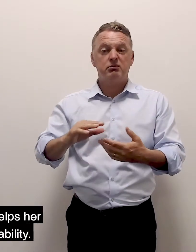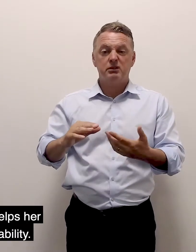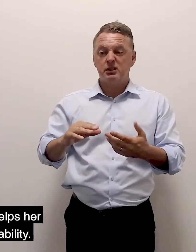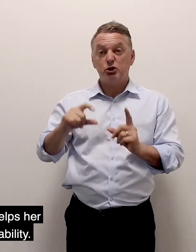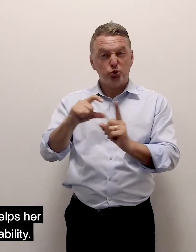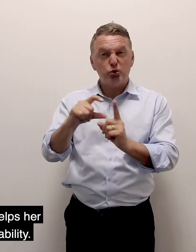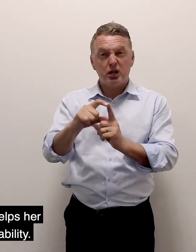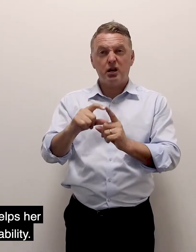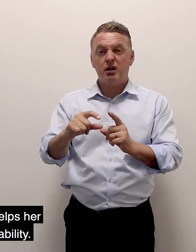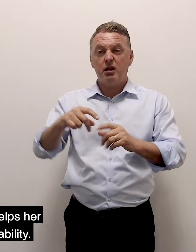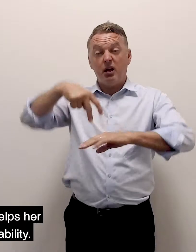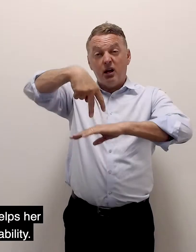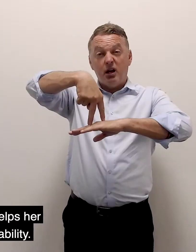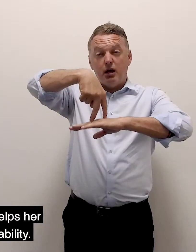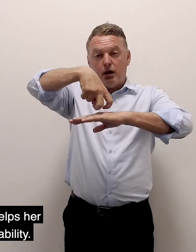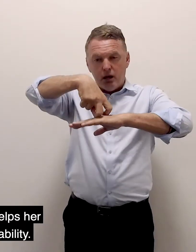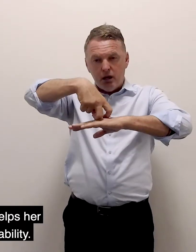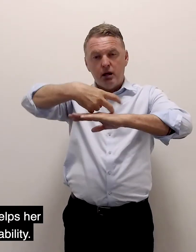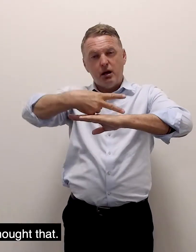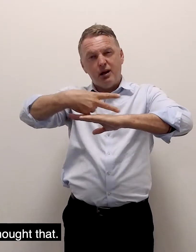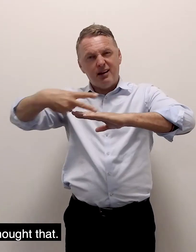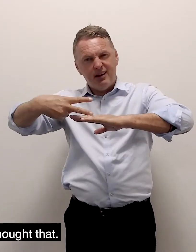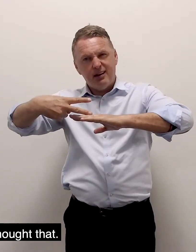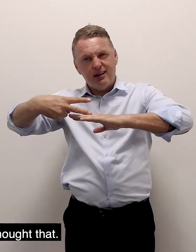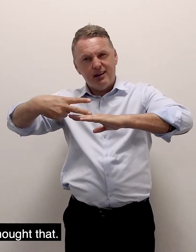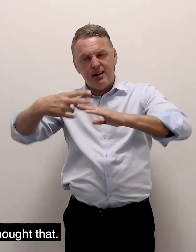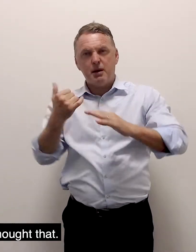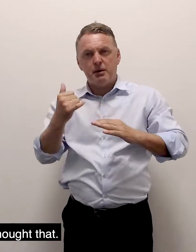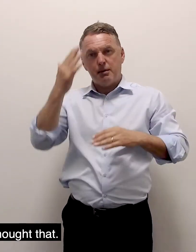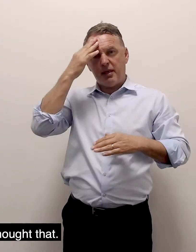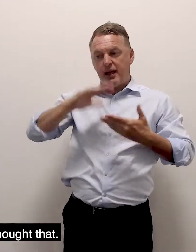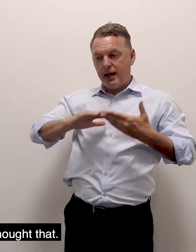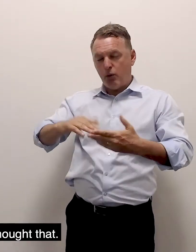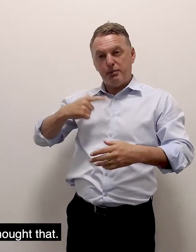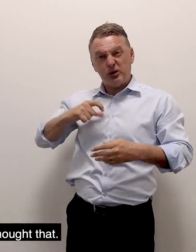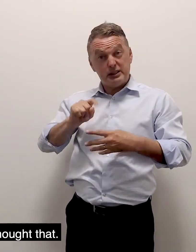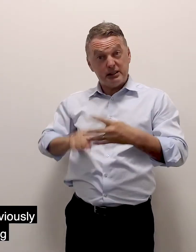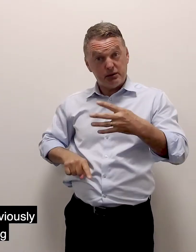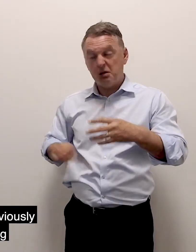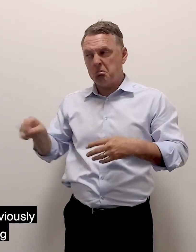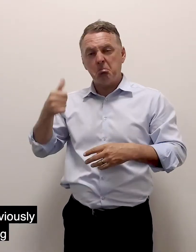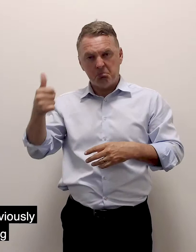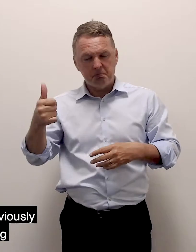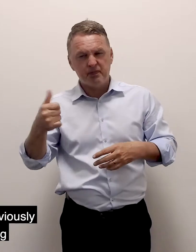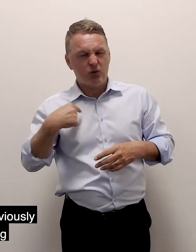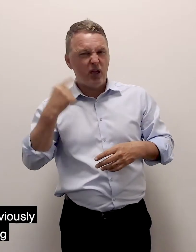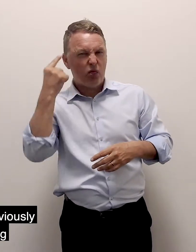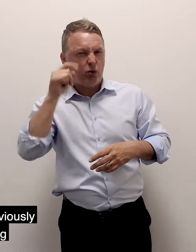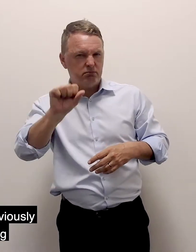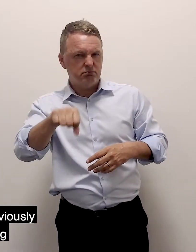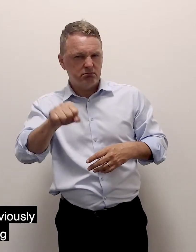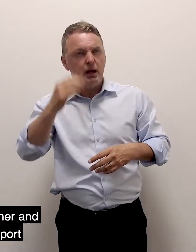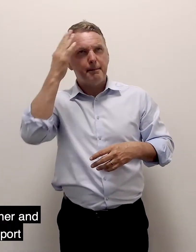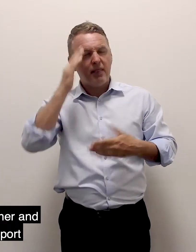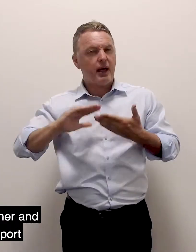instructions. Let's say her mum helps her because of her disability. Yeah. And we sort of thought that. We thought, well, obviously